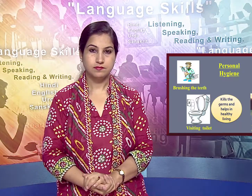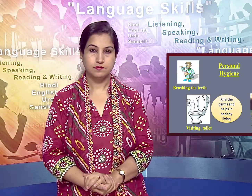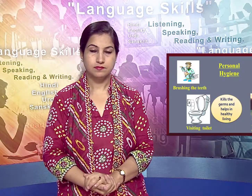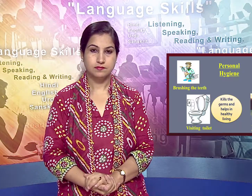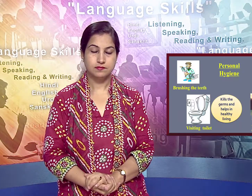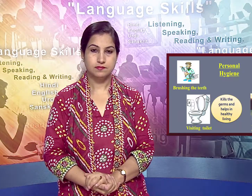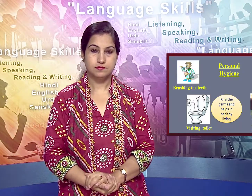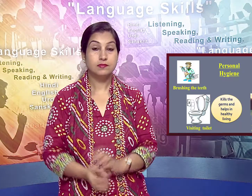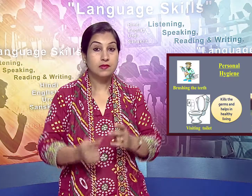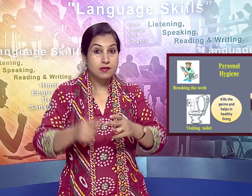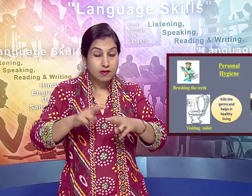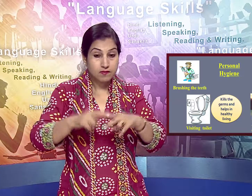If we are clean,